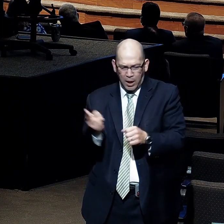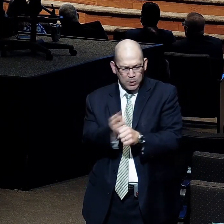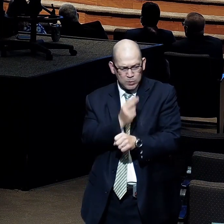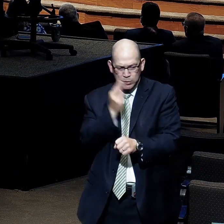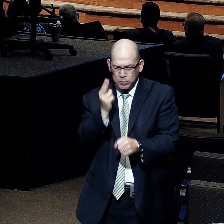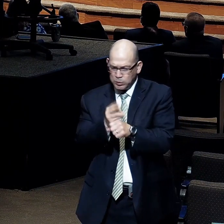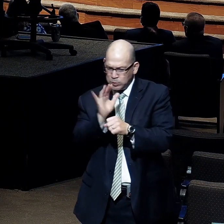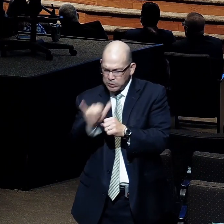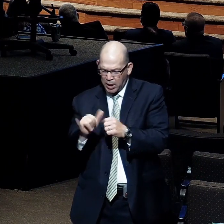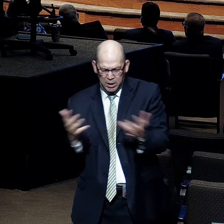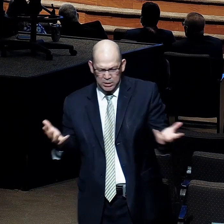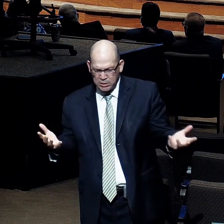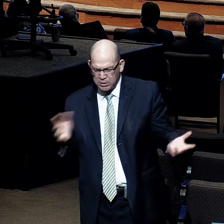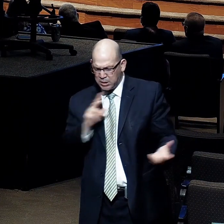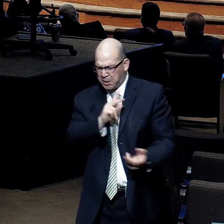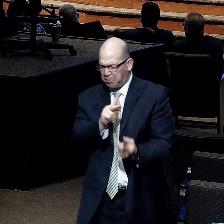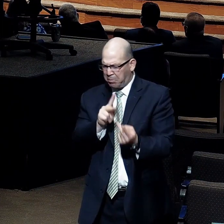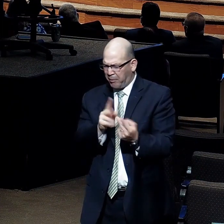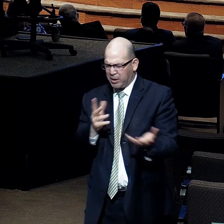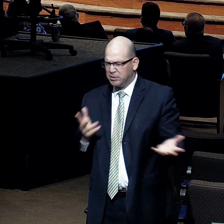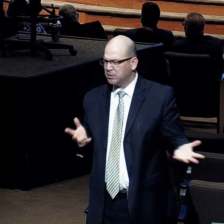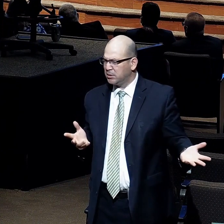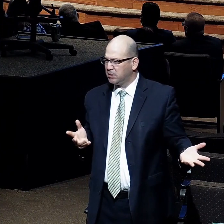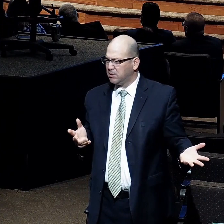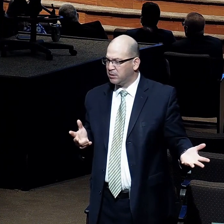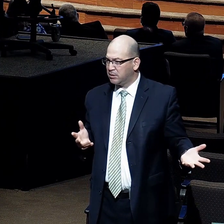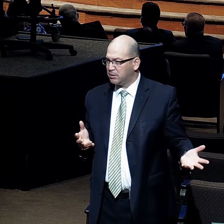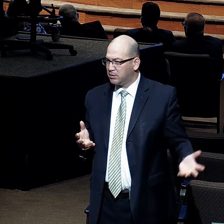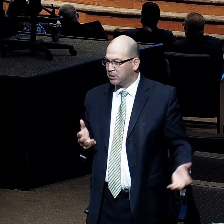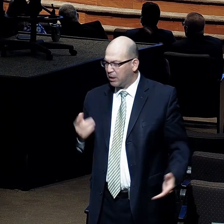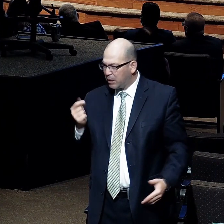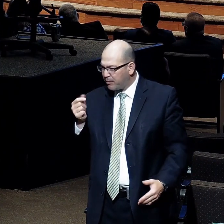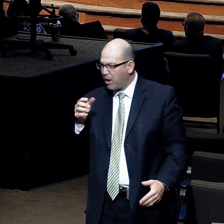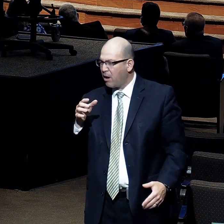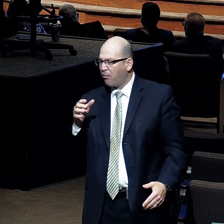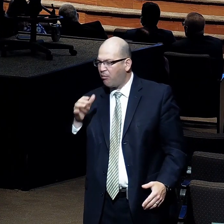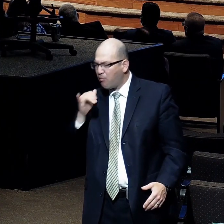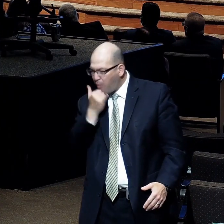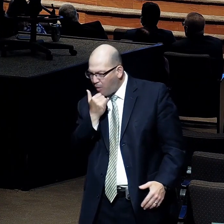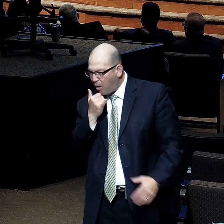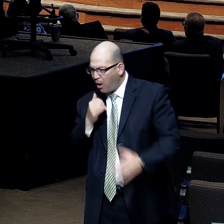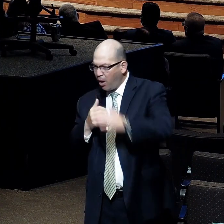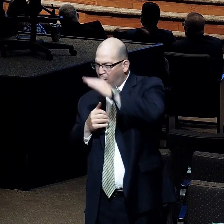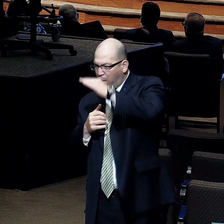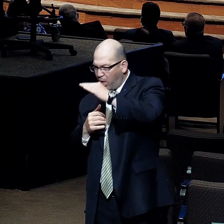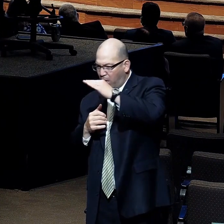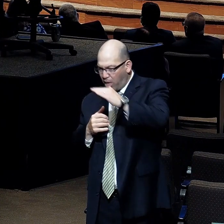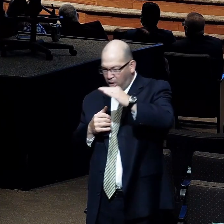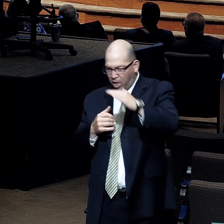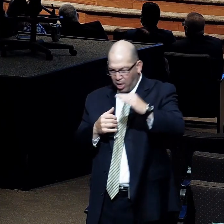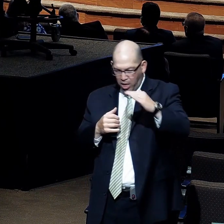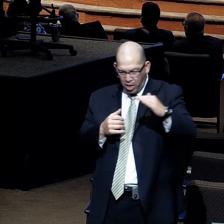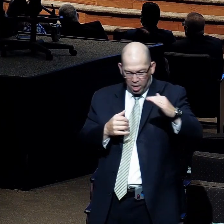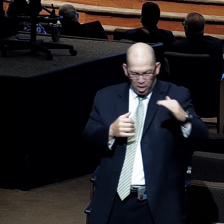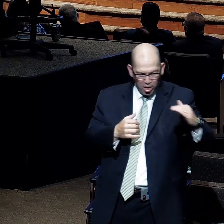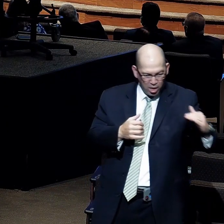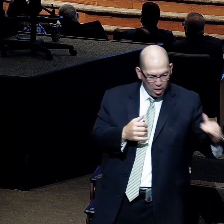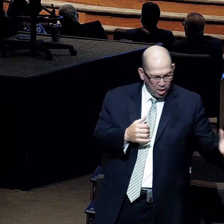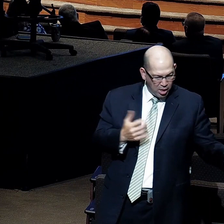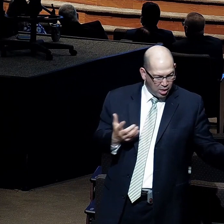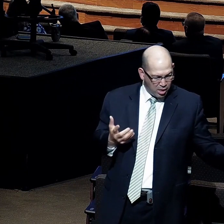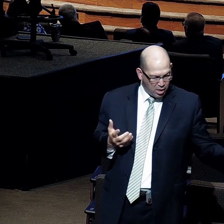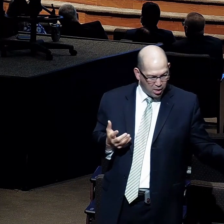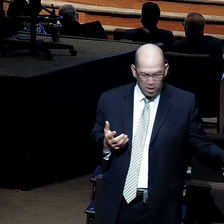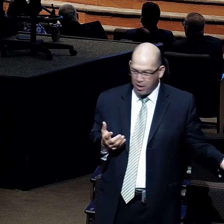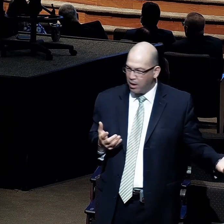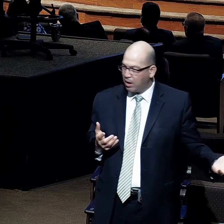single time. Because of that, I was just a little bit off on every pole, on every fence. It was just maybe a quarter of an inch, maybe an eighth of an inch, maybe